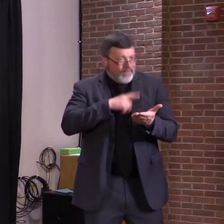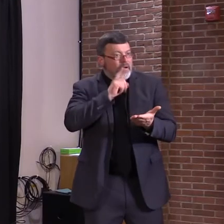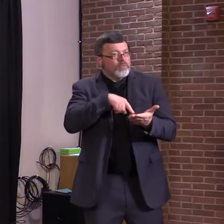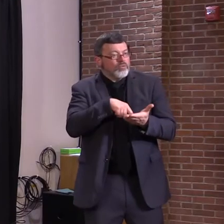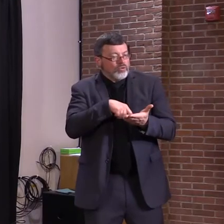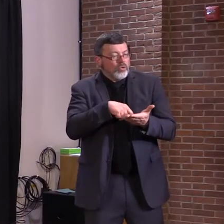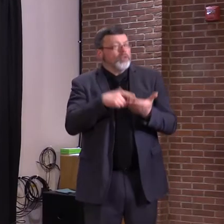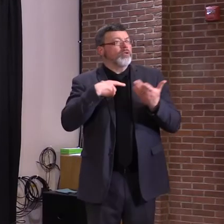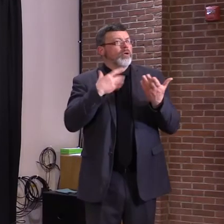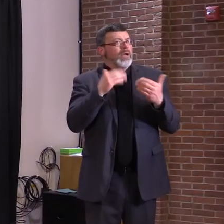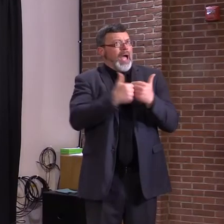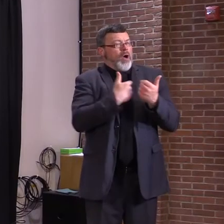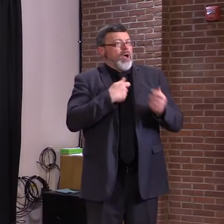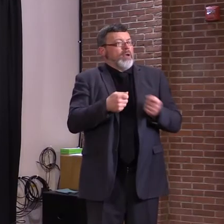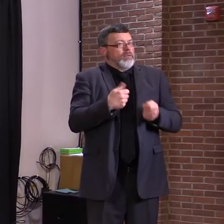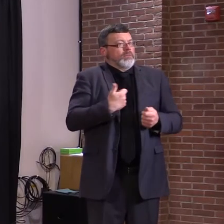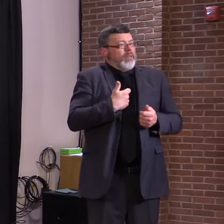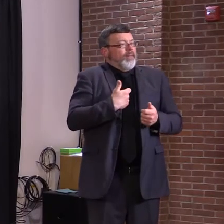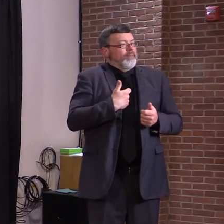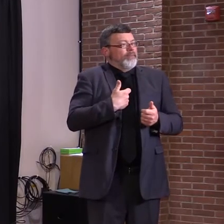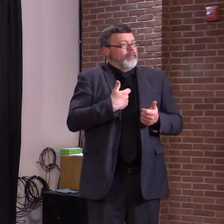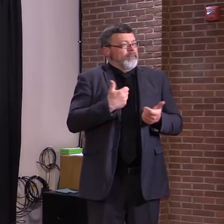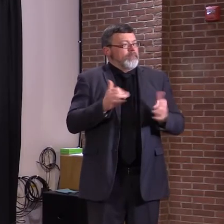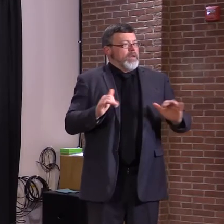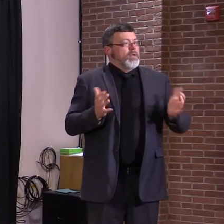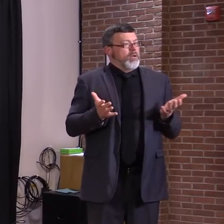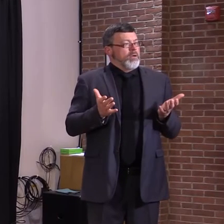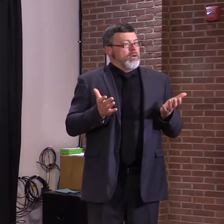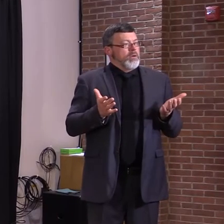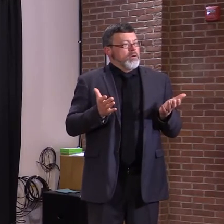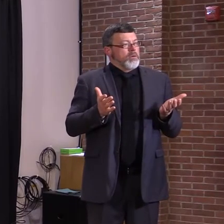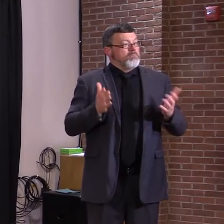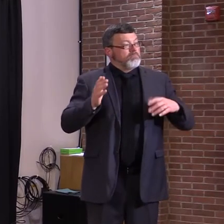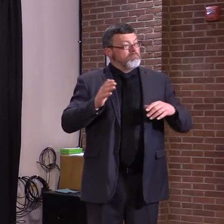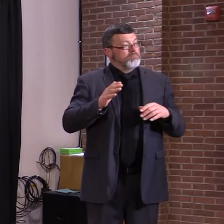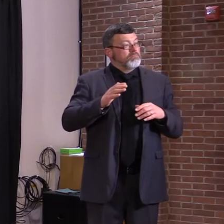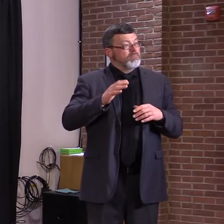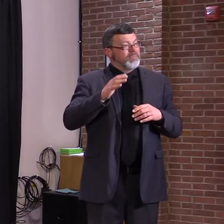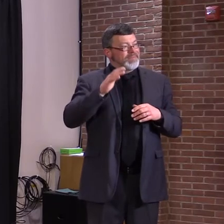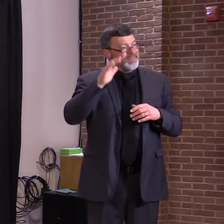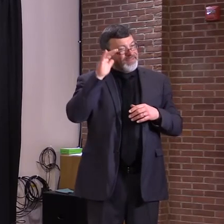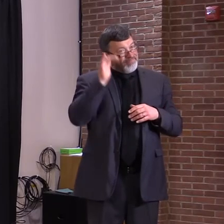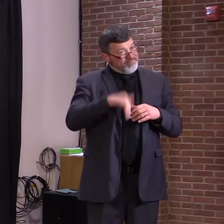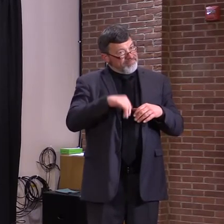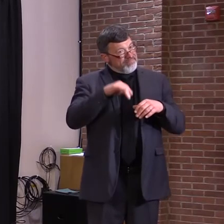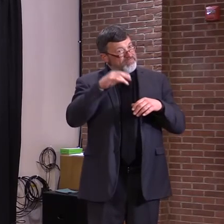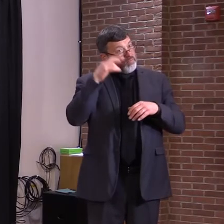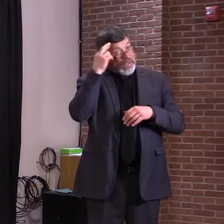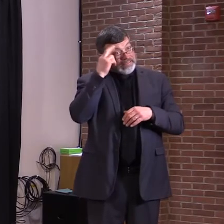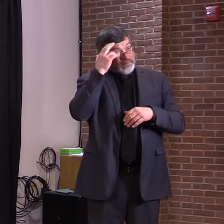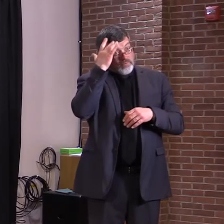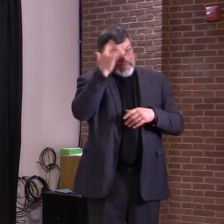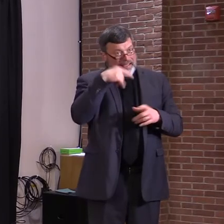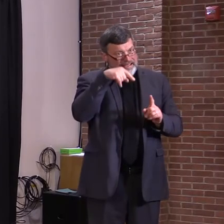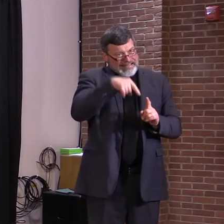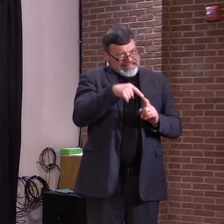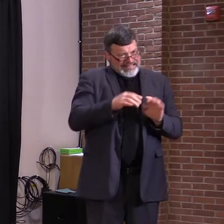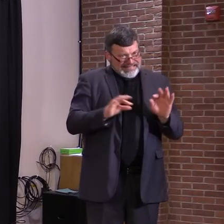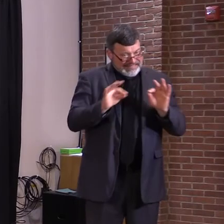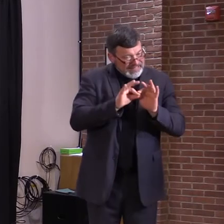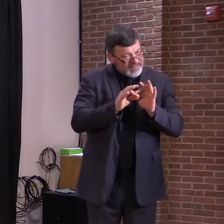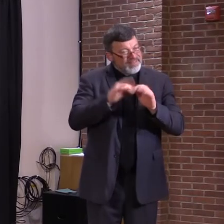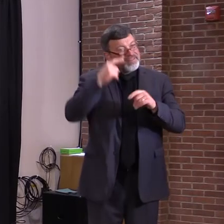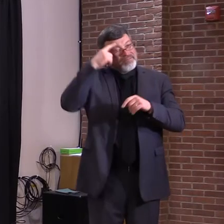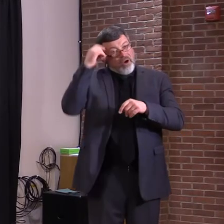the virus where they are more highly transmissible. It's really important for individuals to have rapid